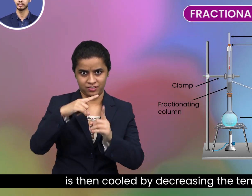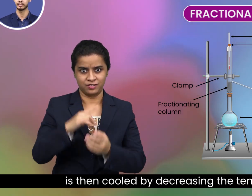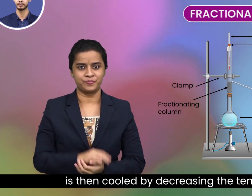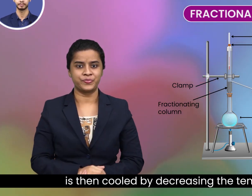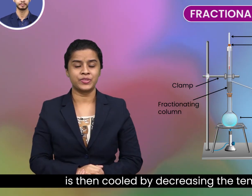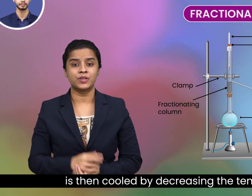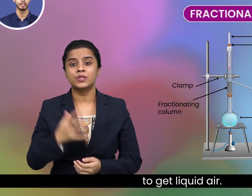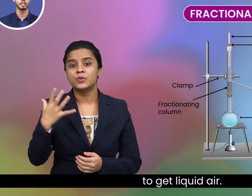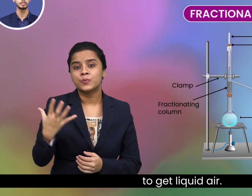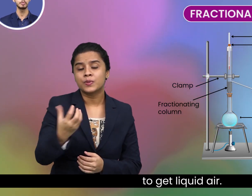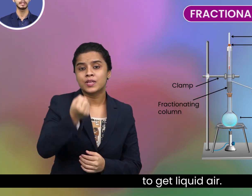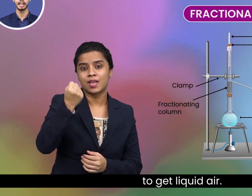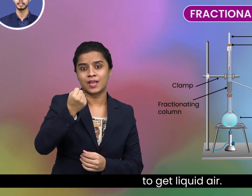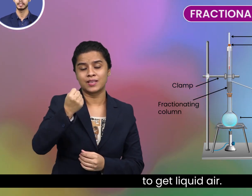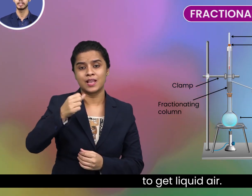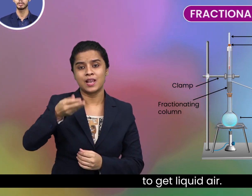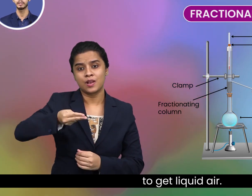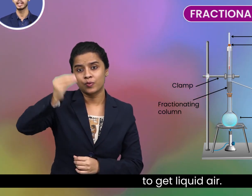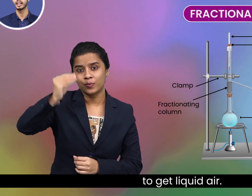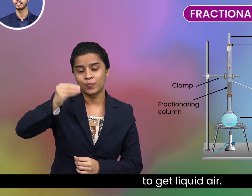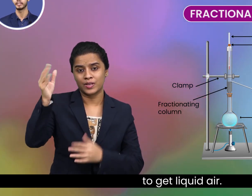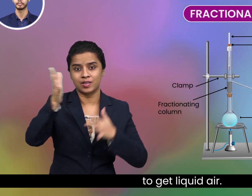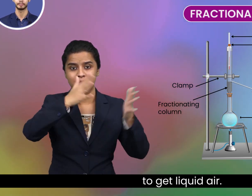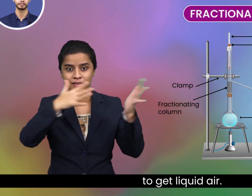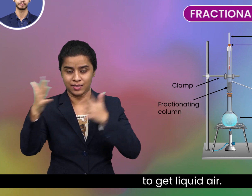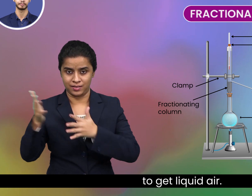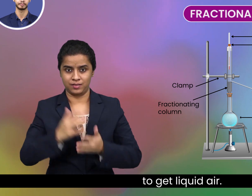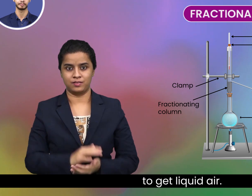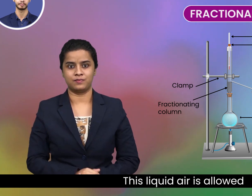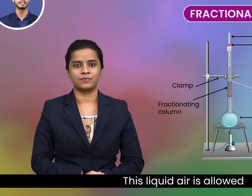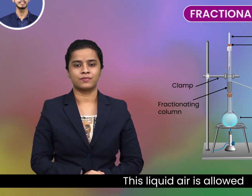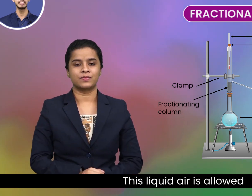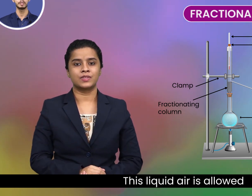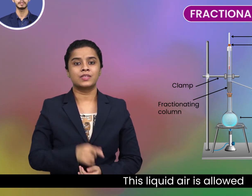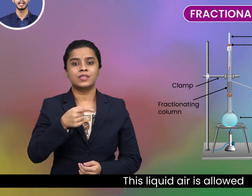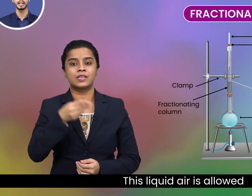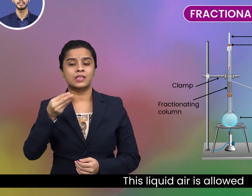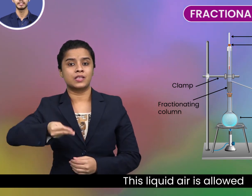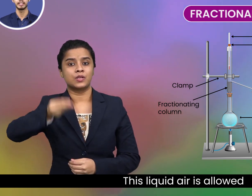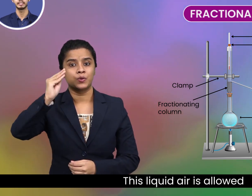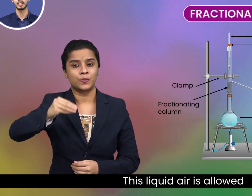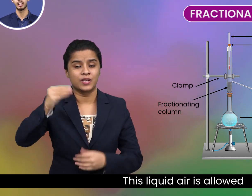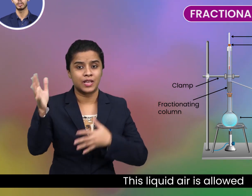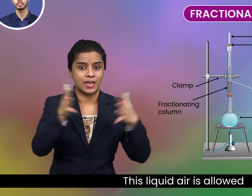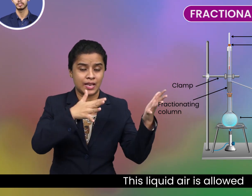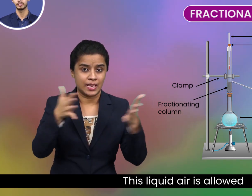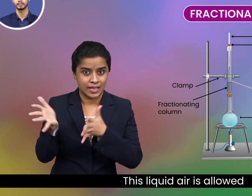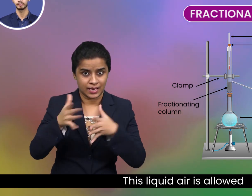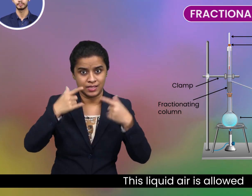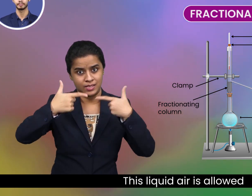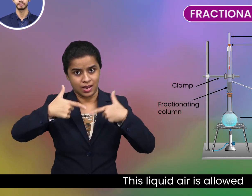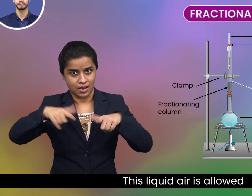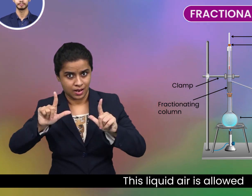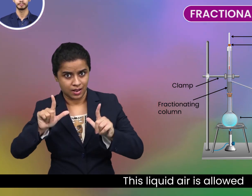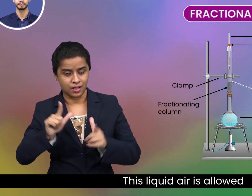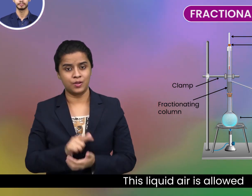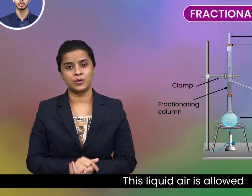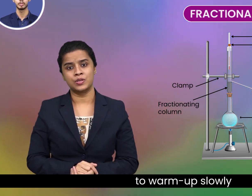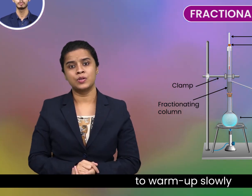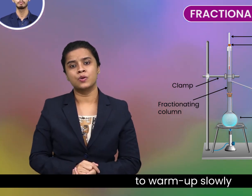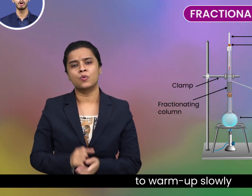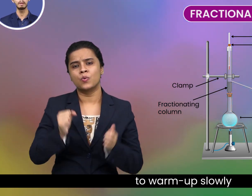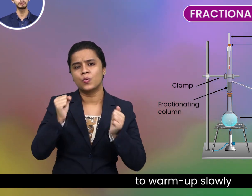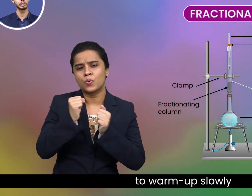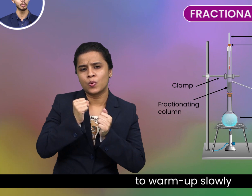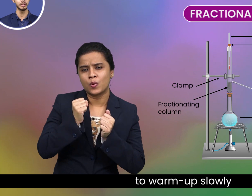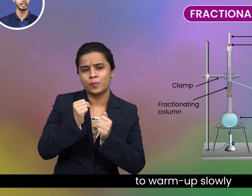temperature to get liquid air. This liquid air is allowed